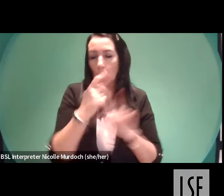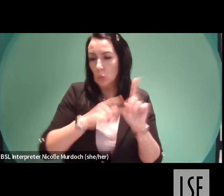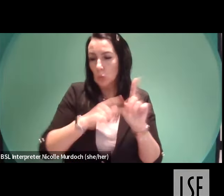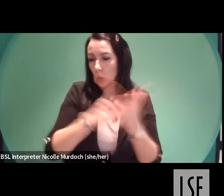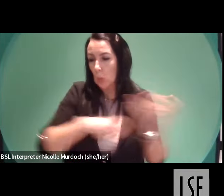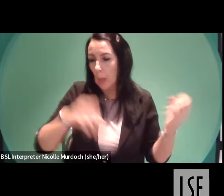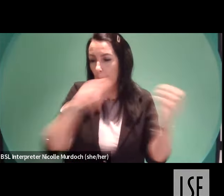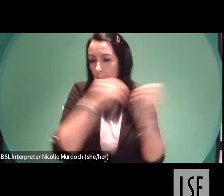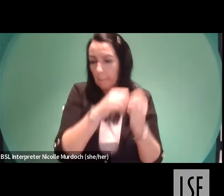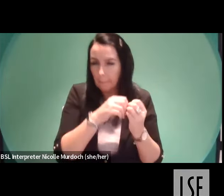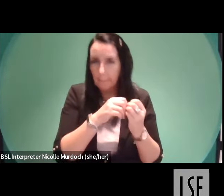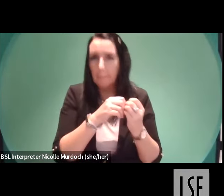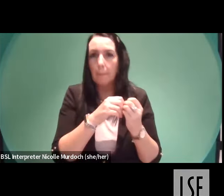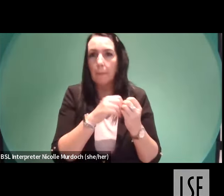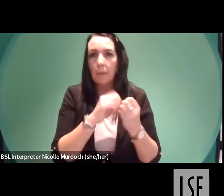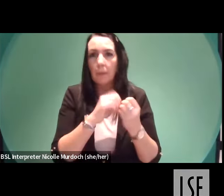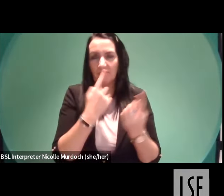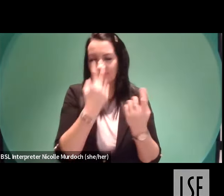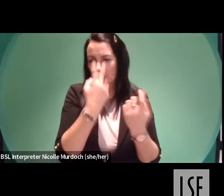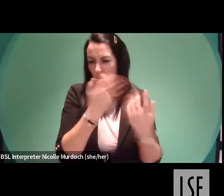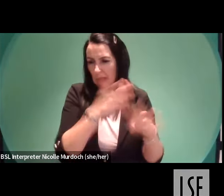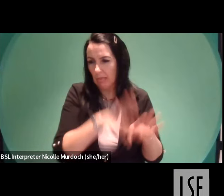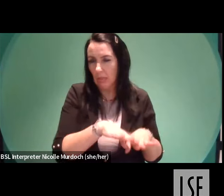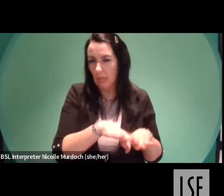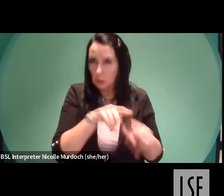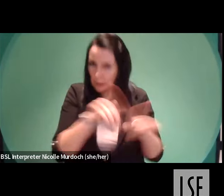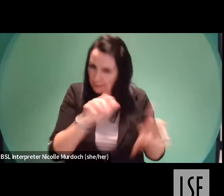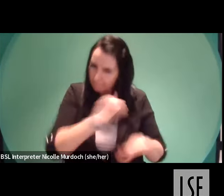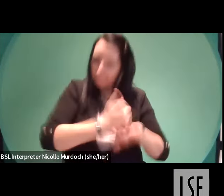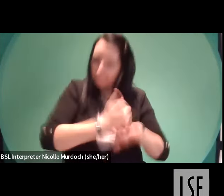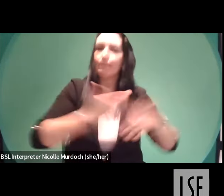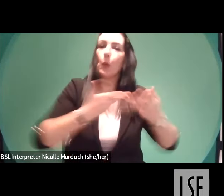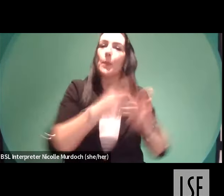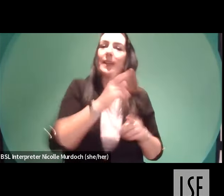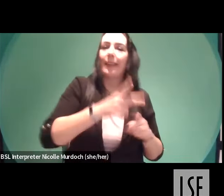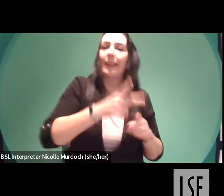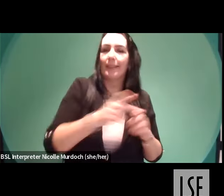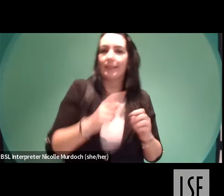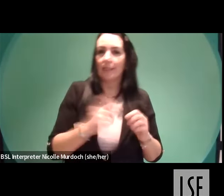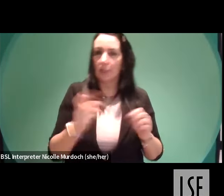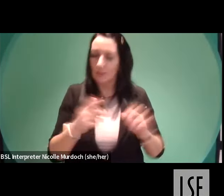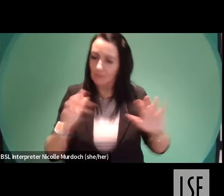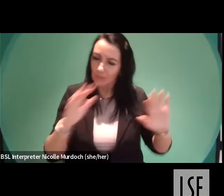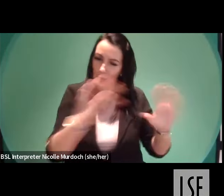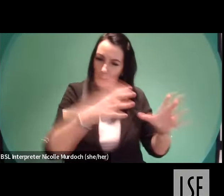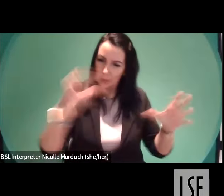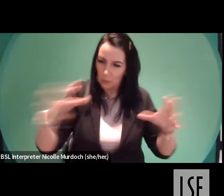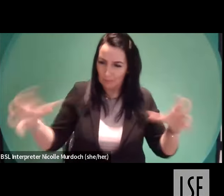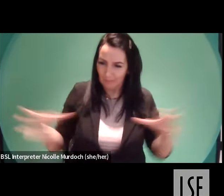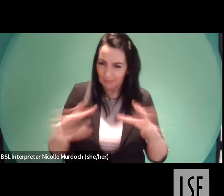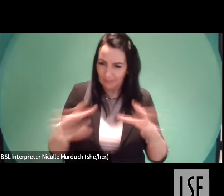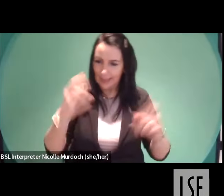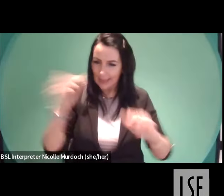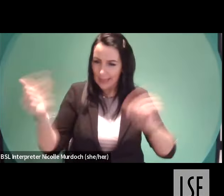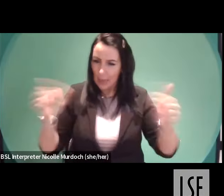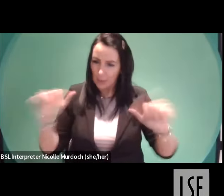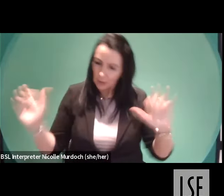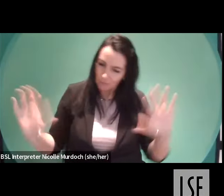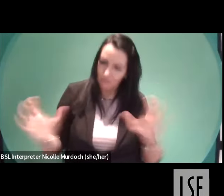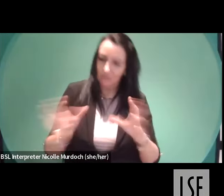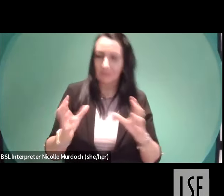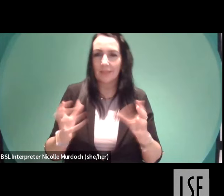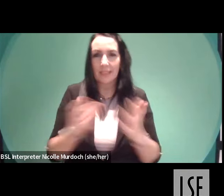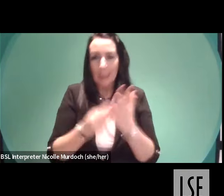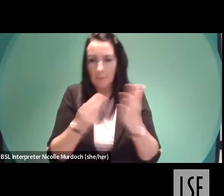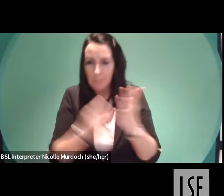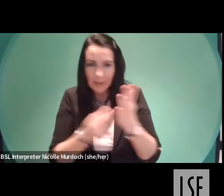know, become derelict, and we're trying to bring them back into life. We have to bring these groups together, get people together, get neighbors together, find money